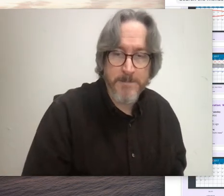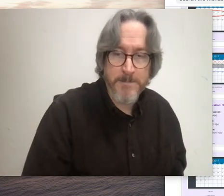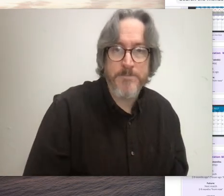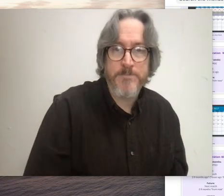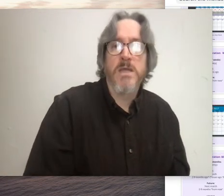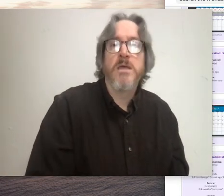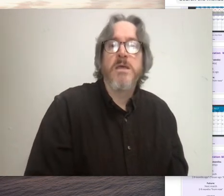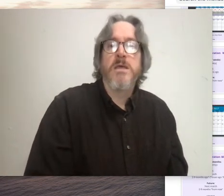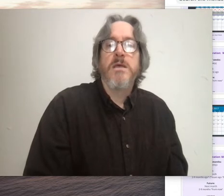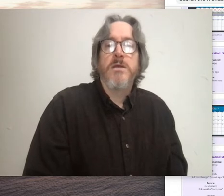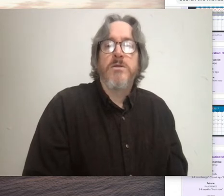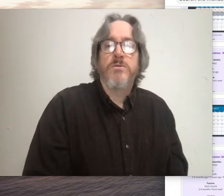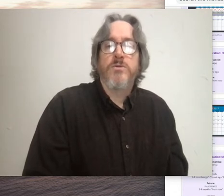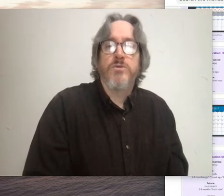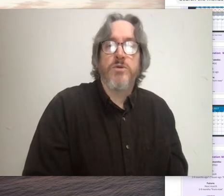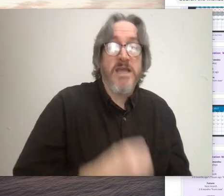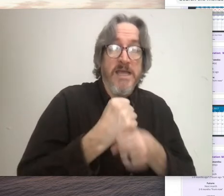sense.